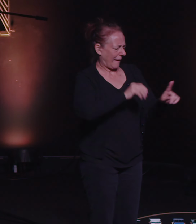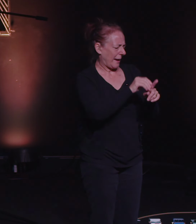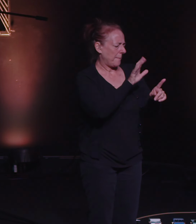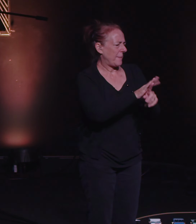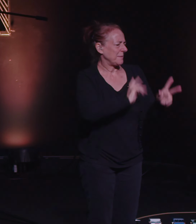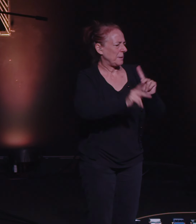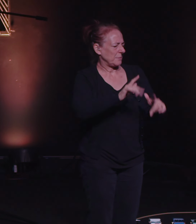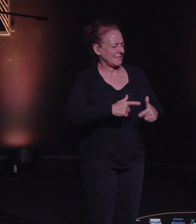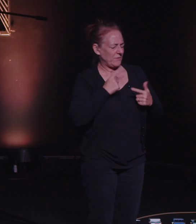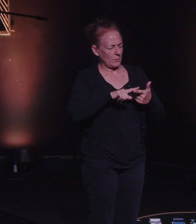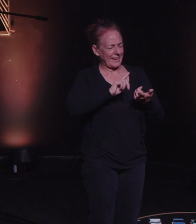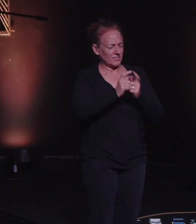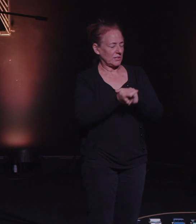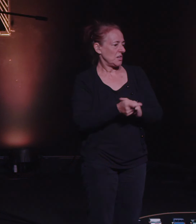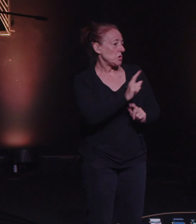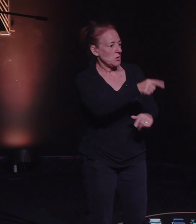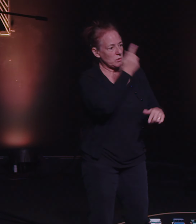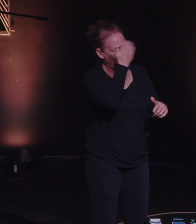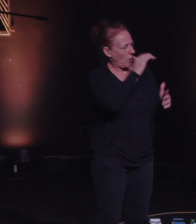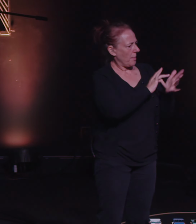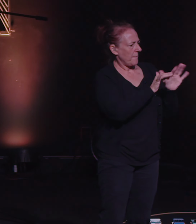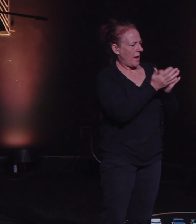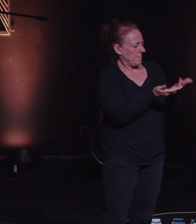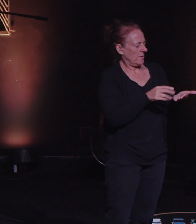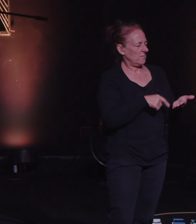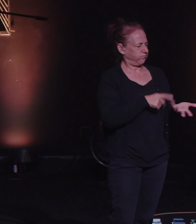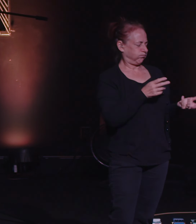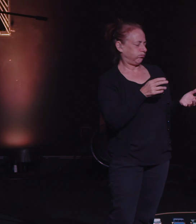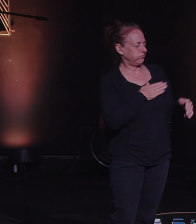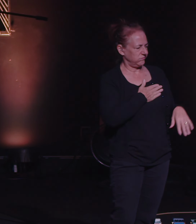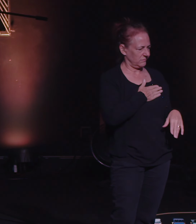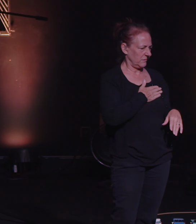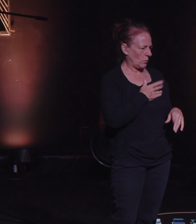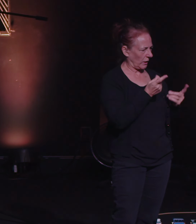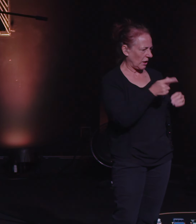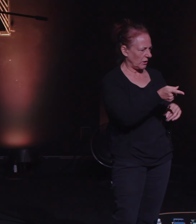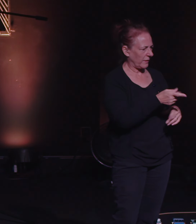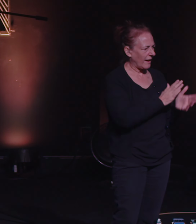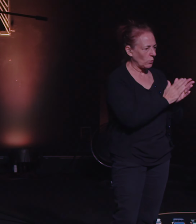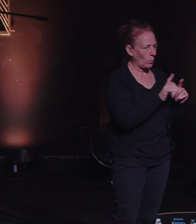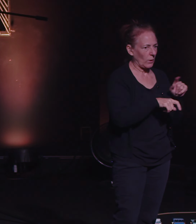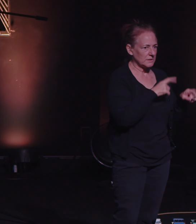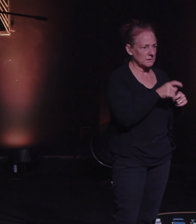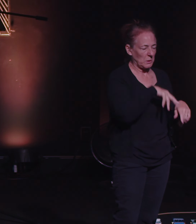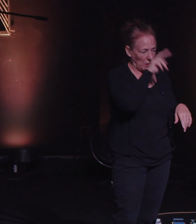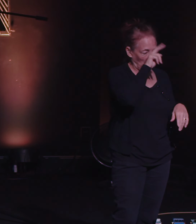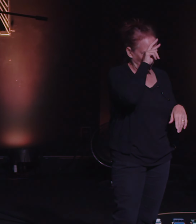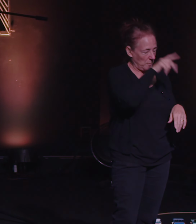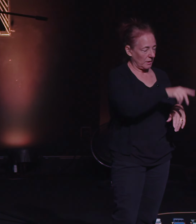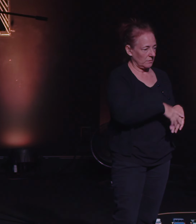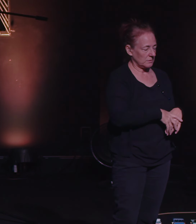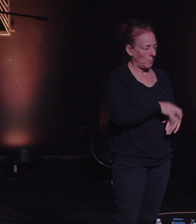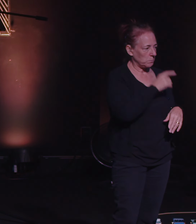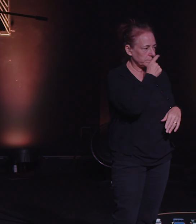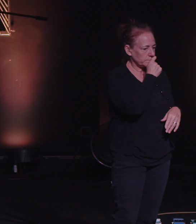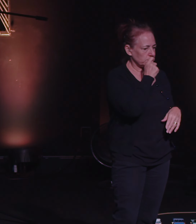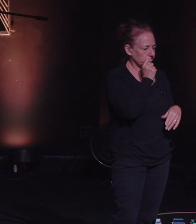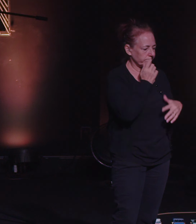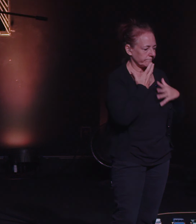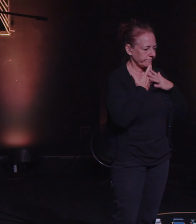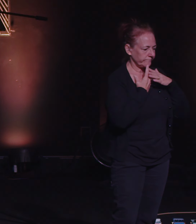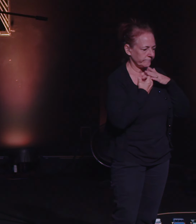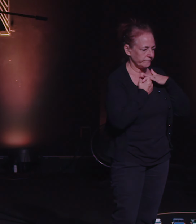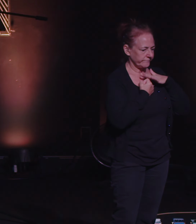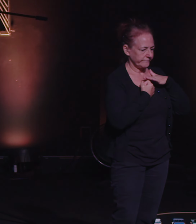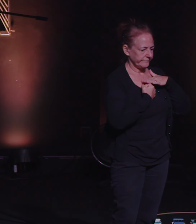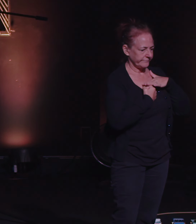in people? What, you barely even know Scripture. What do you think you're going to do? They're going to have questions. You're going to look stupid. Do